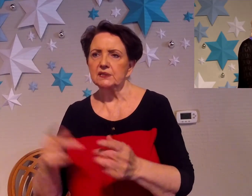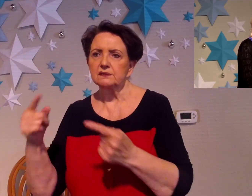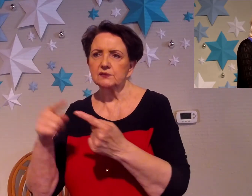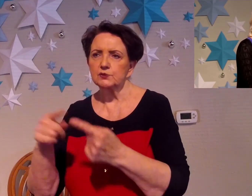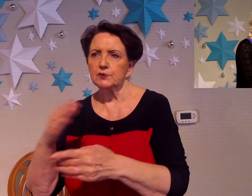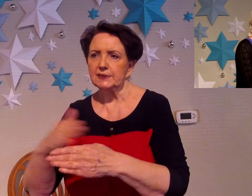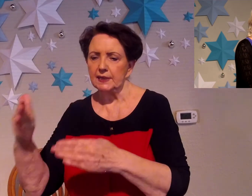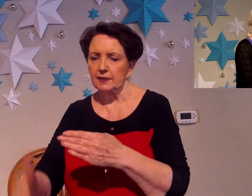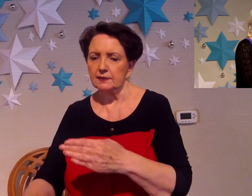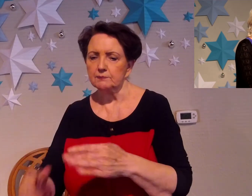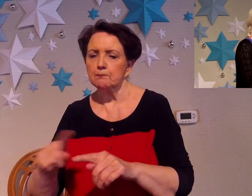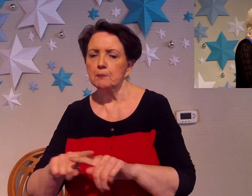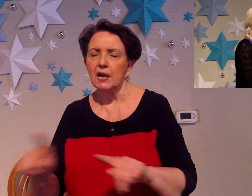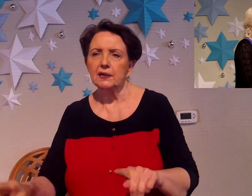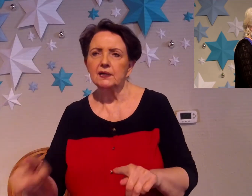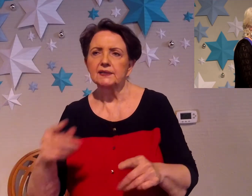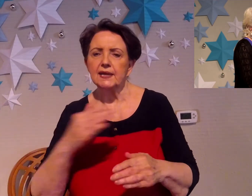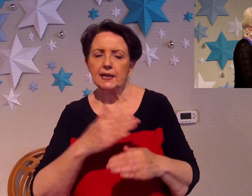in themselves.